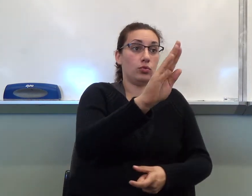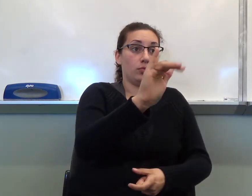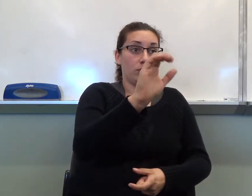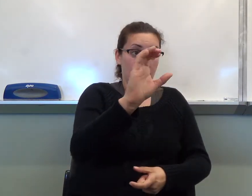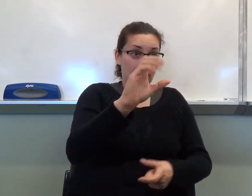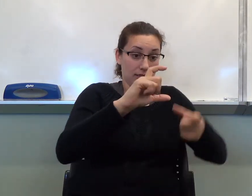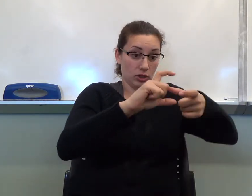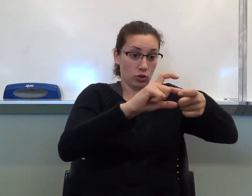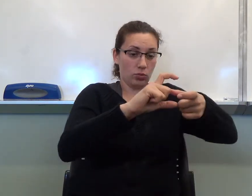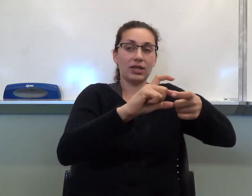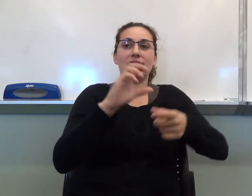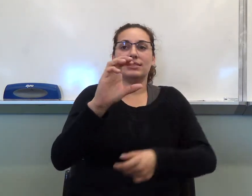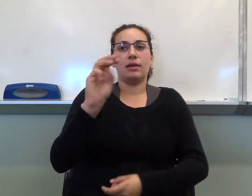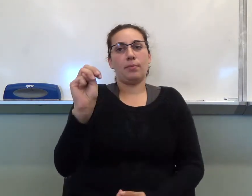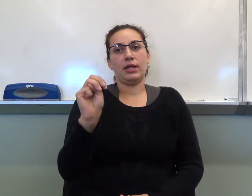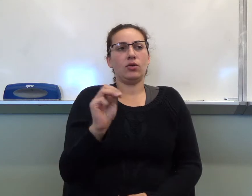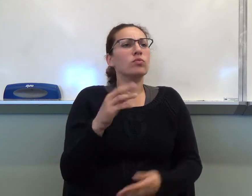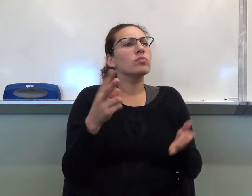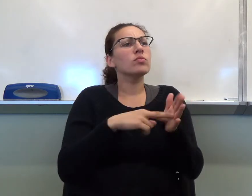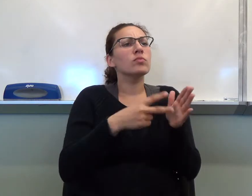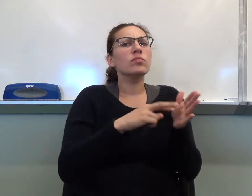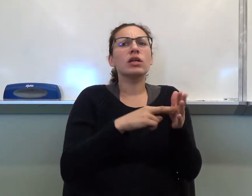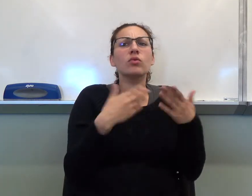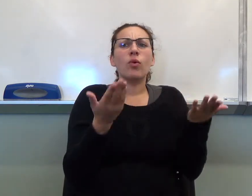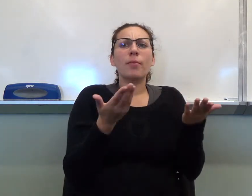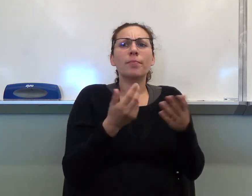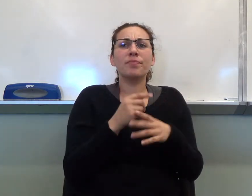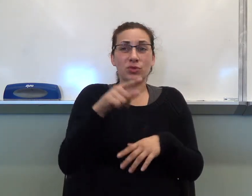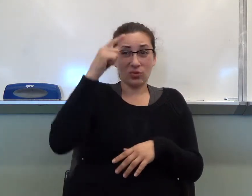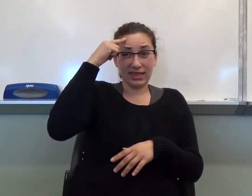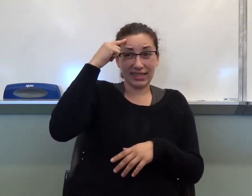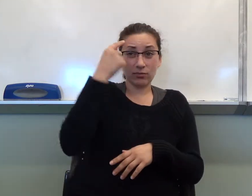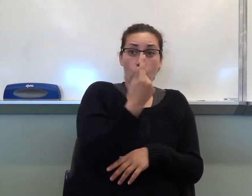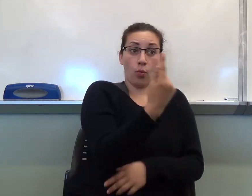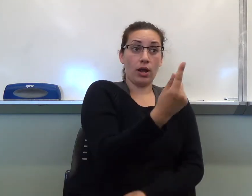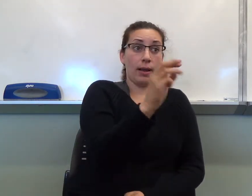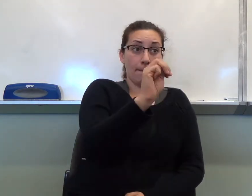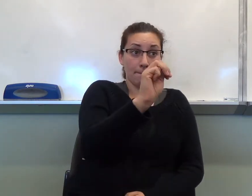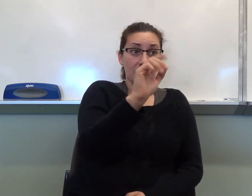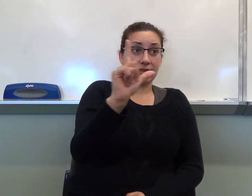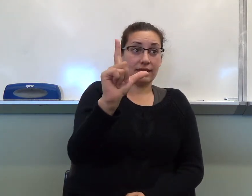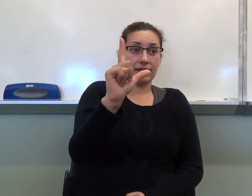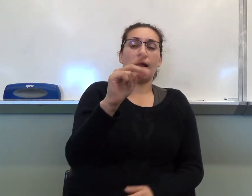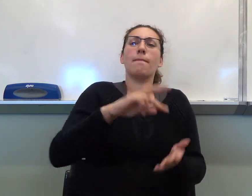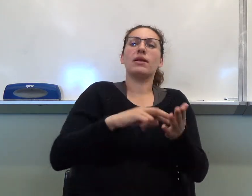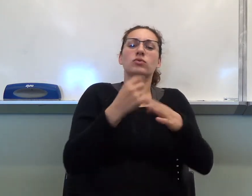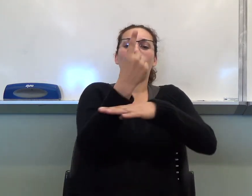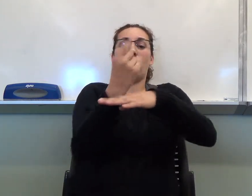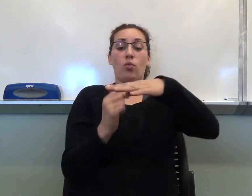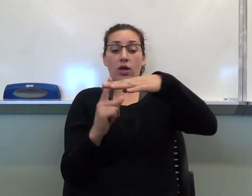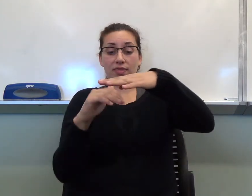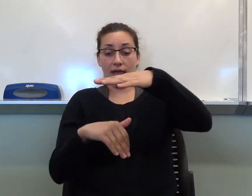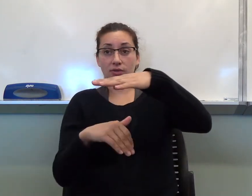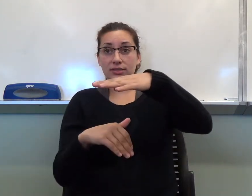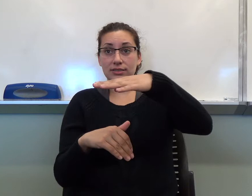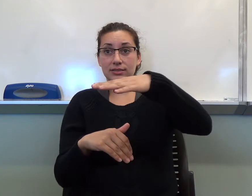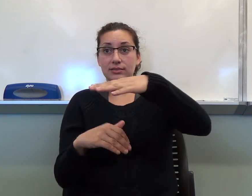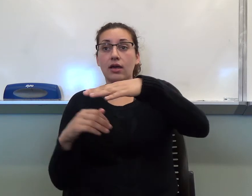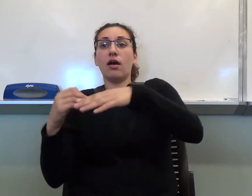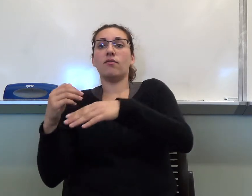Now, what does that mean? Well, if you think of it as a milliliter, it means it's 1/1000th of a liter. Now remember, you've got something about the size